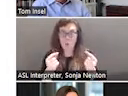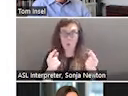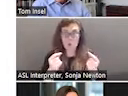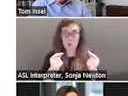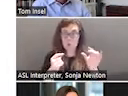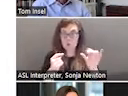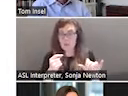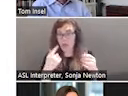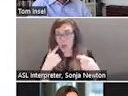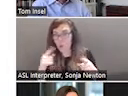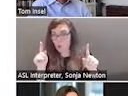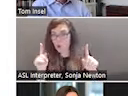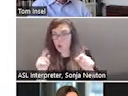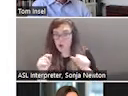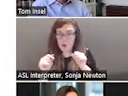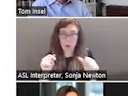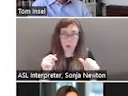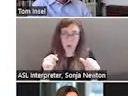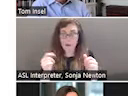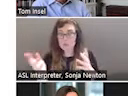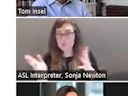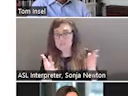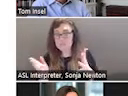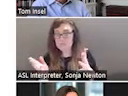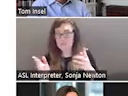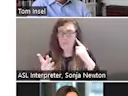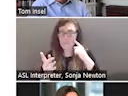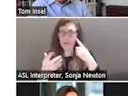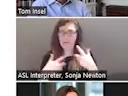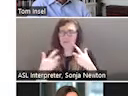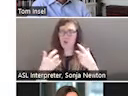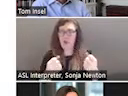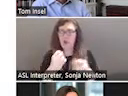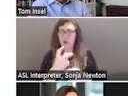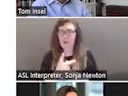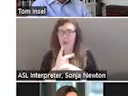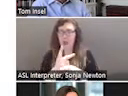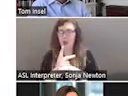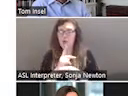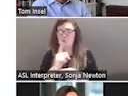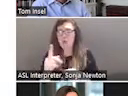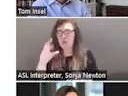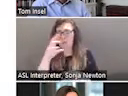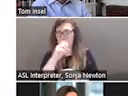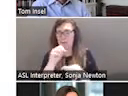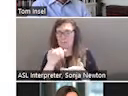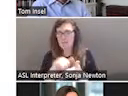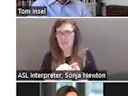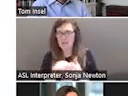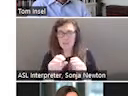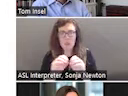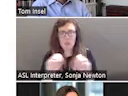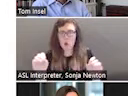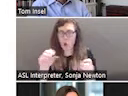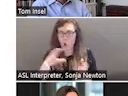is something that I think the mental health care community has really missed. We haven't had a learning engine for how